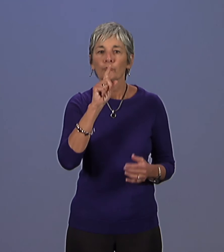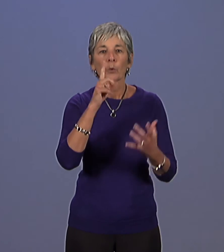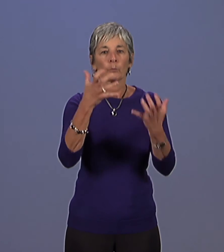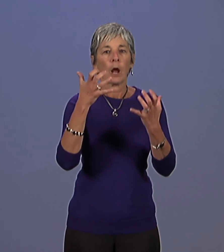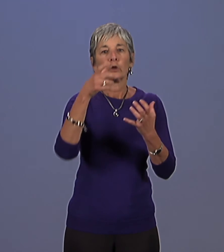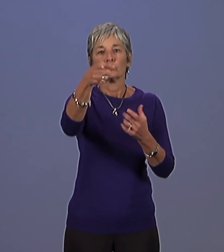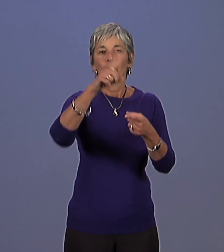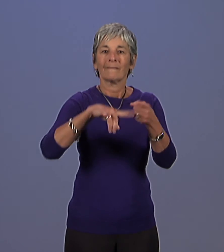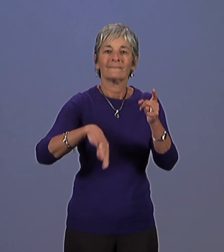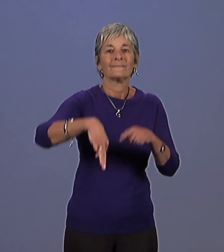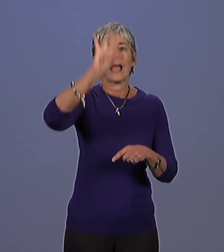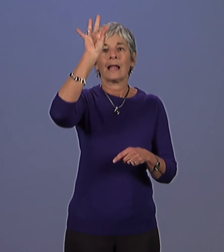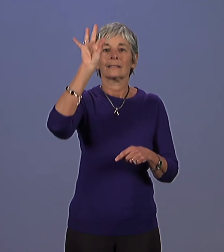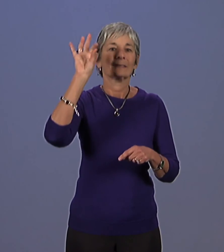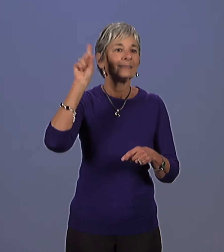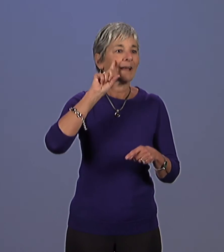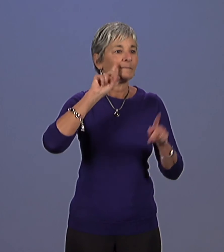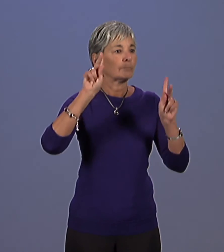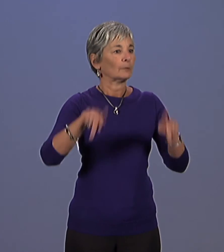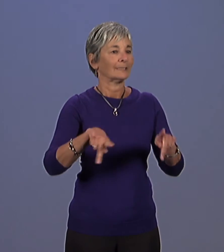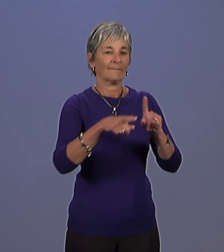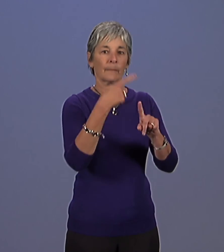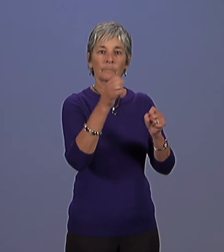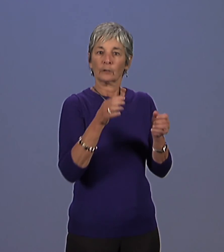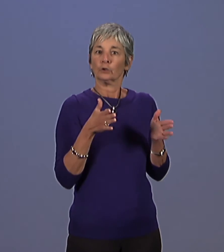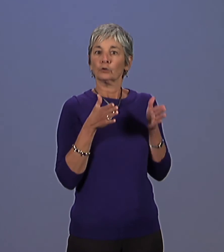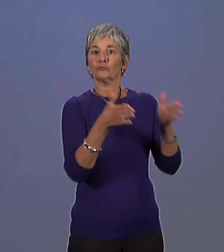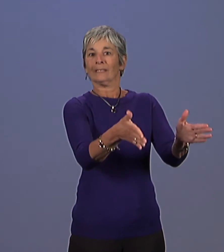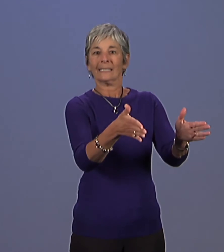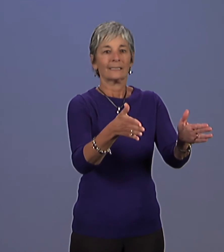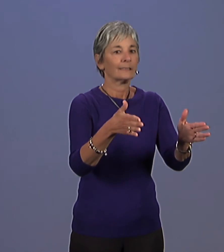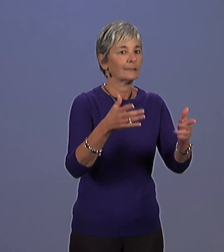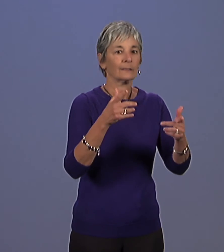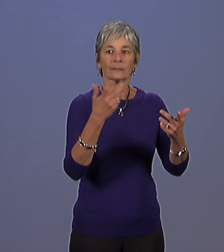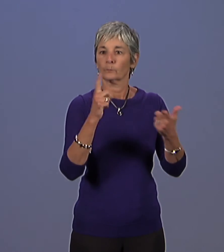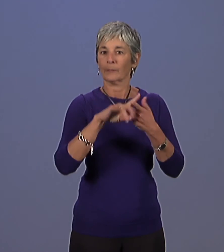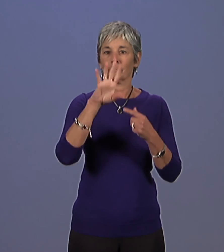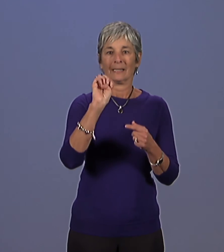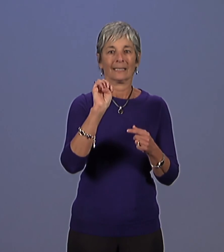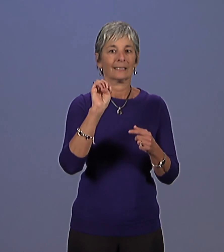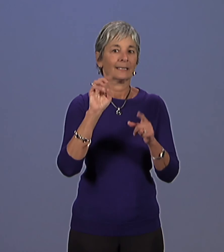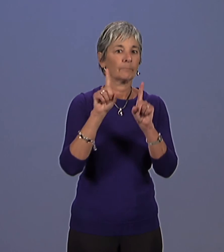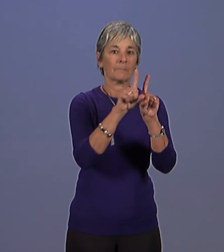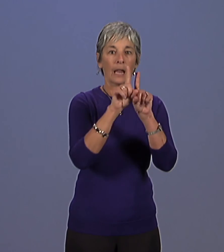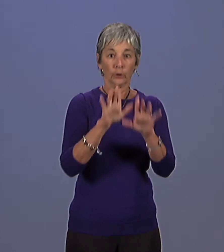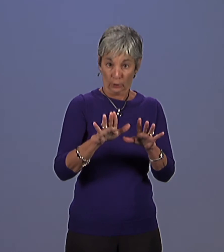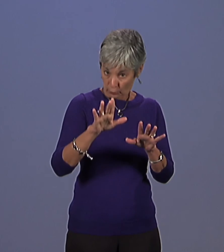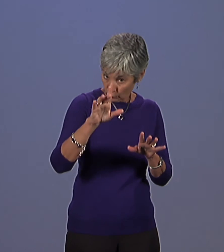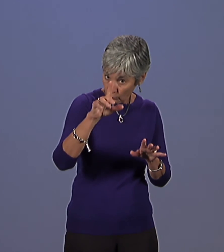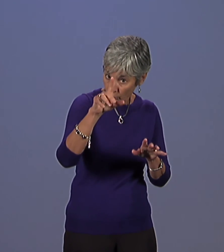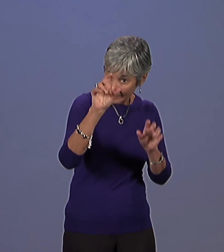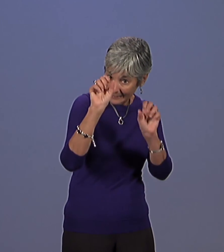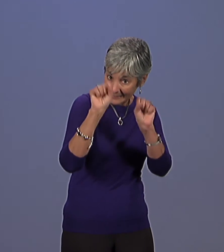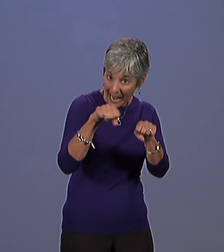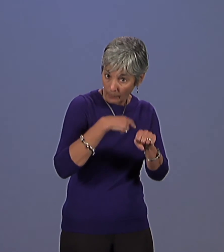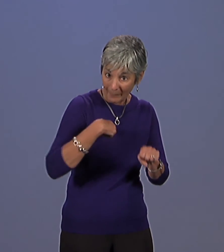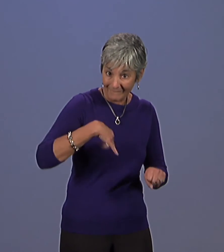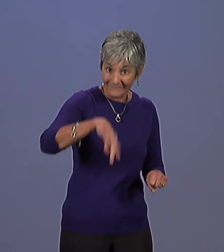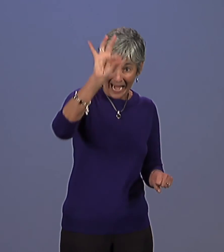I would not recommend that you seek out just anyone, like someone you might happen to run into on the street, as a deaf mentor. By comparison,